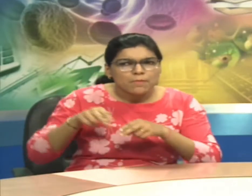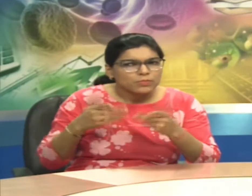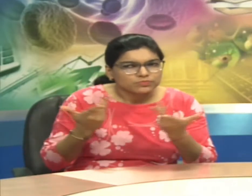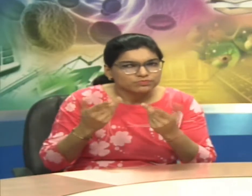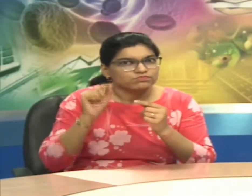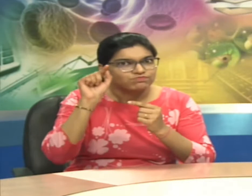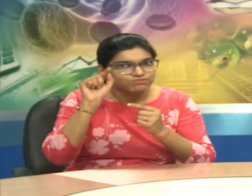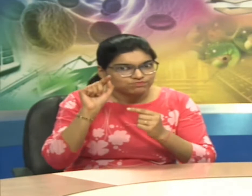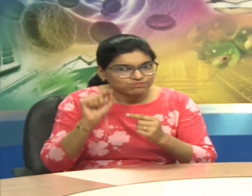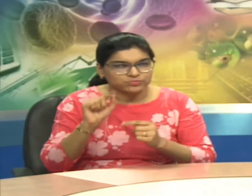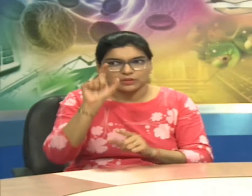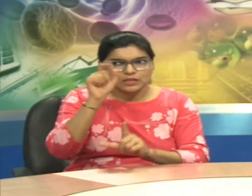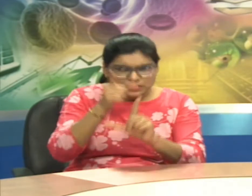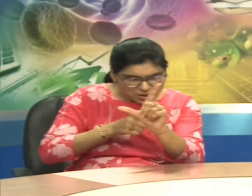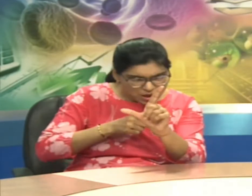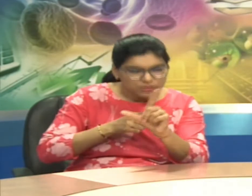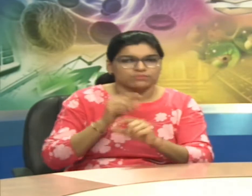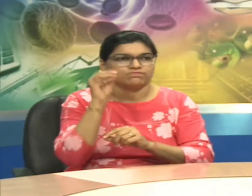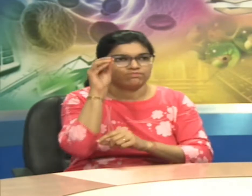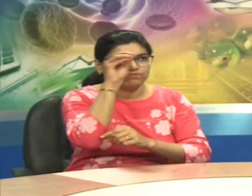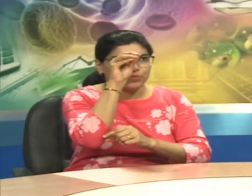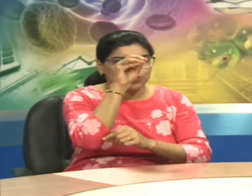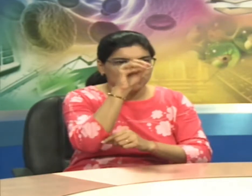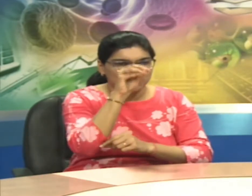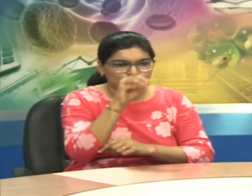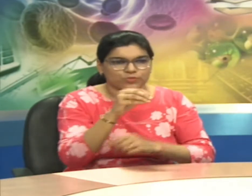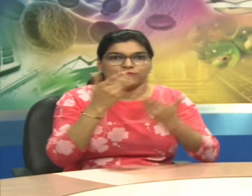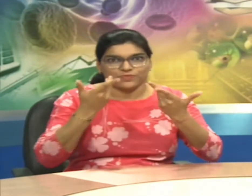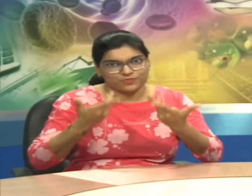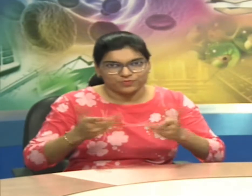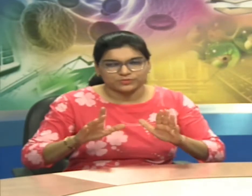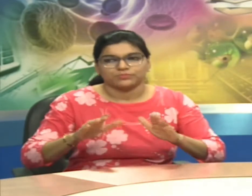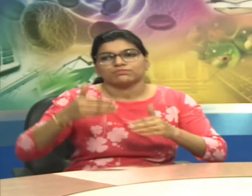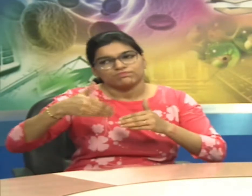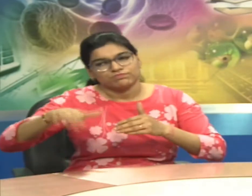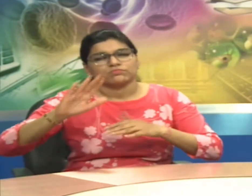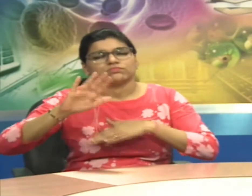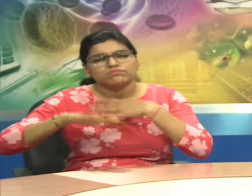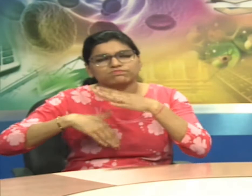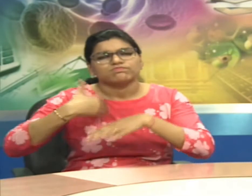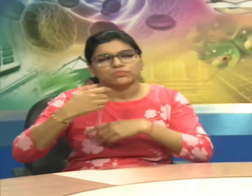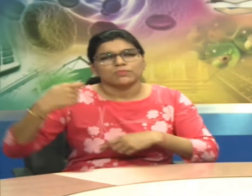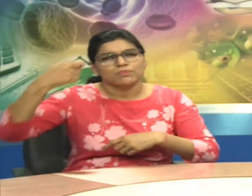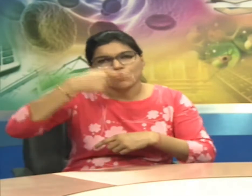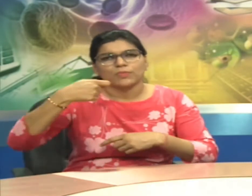bank will ask when you will return it, and the person says after 10 years, they both get